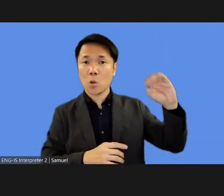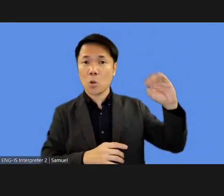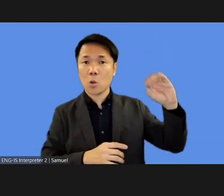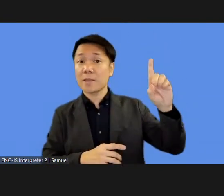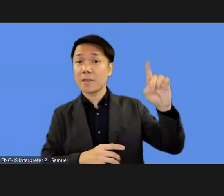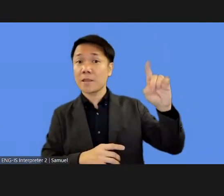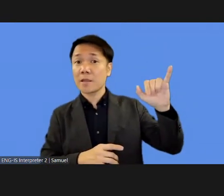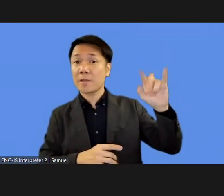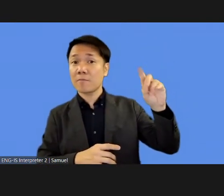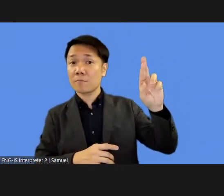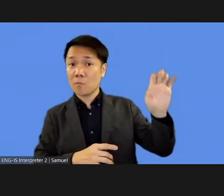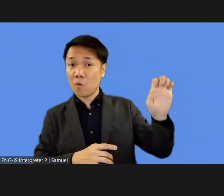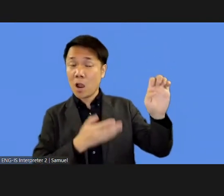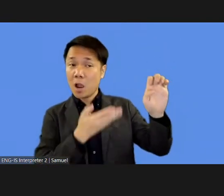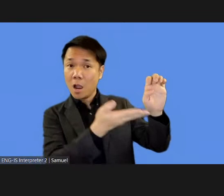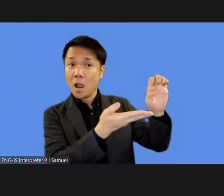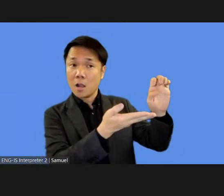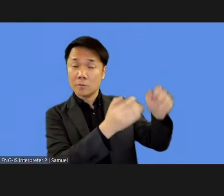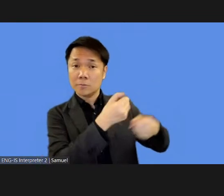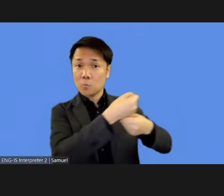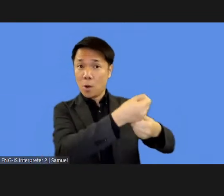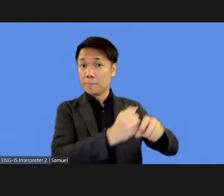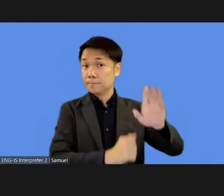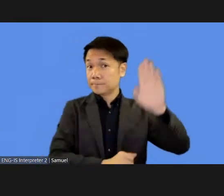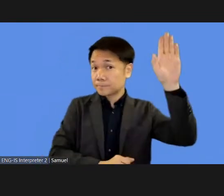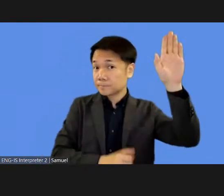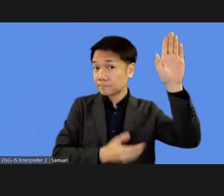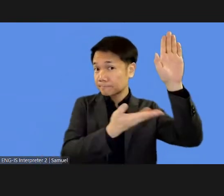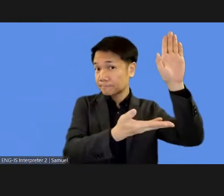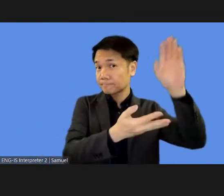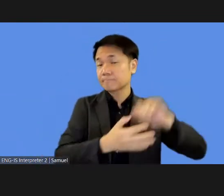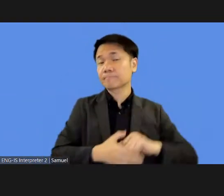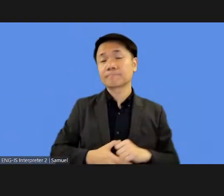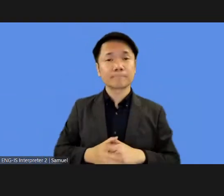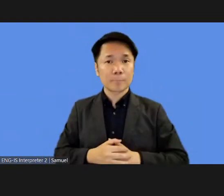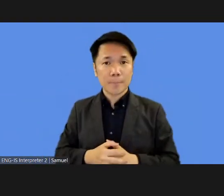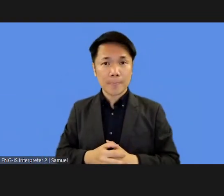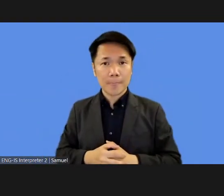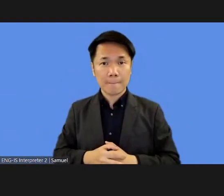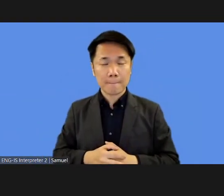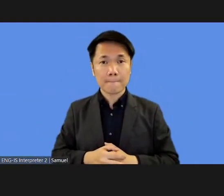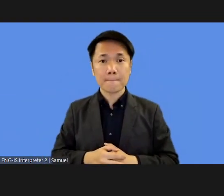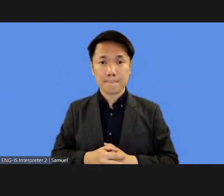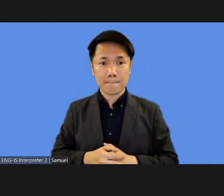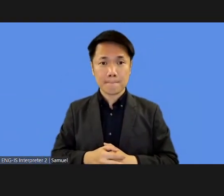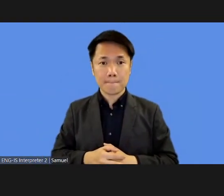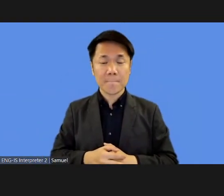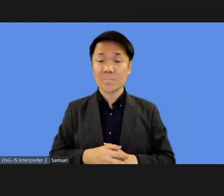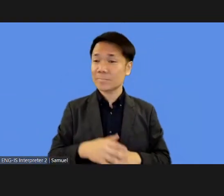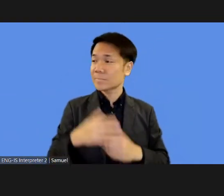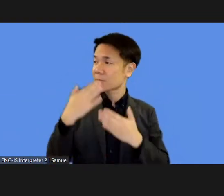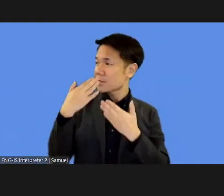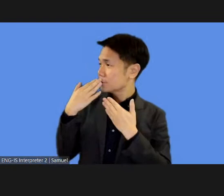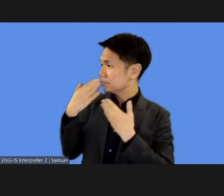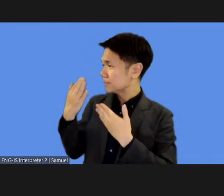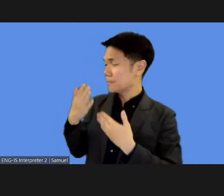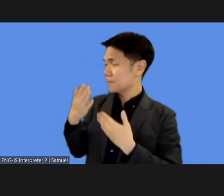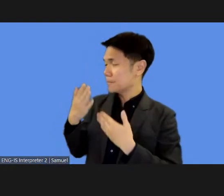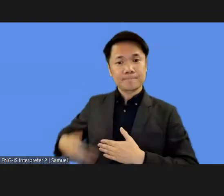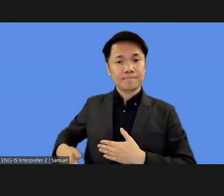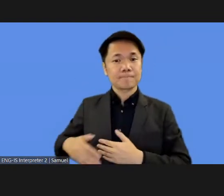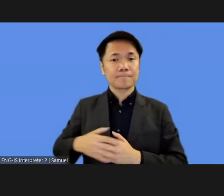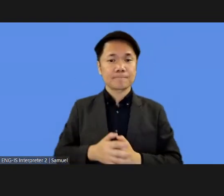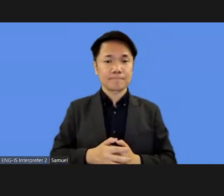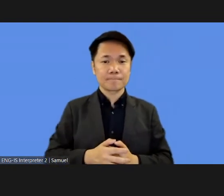sorry. Yeah, okay. Yeah, So thank you. on va juste prendre derrière et puis on verra. Thank you for the opportunity. My name is Wahobin Akwe